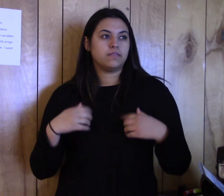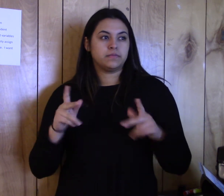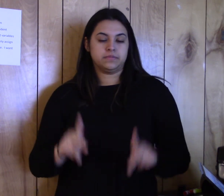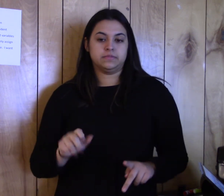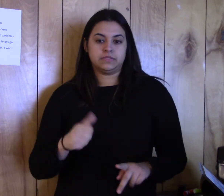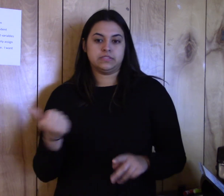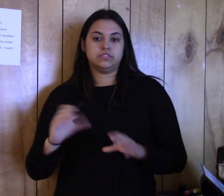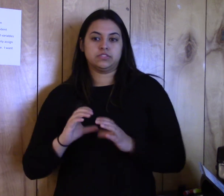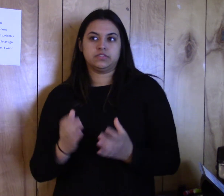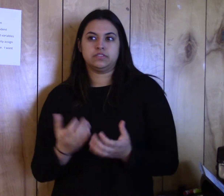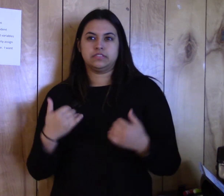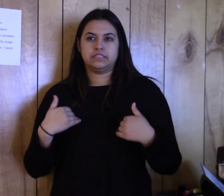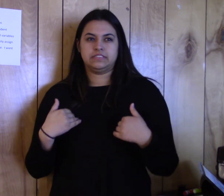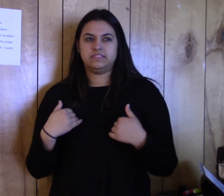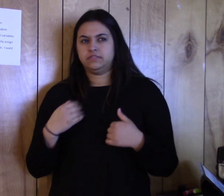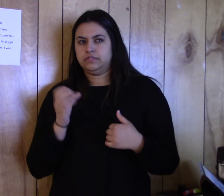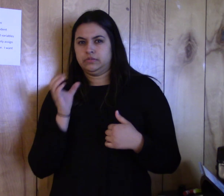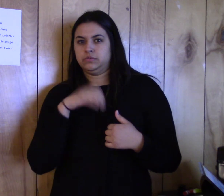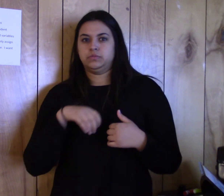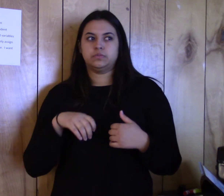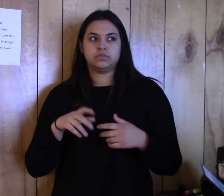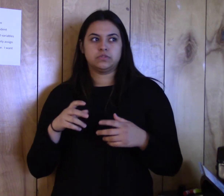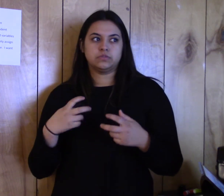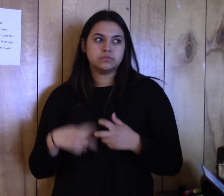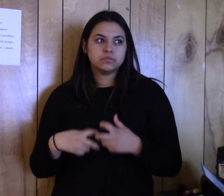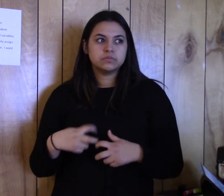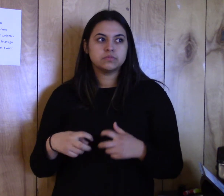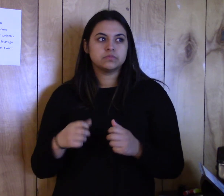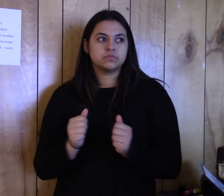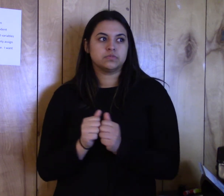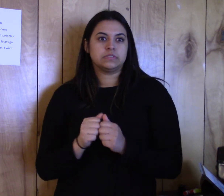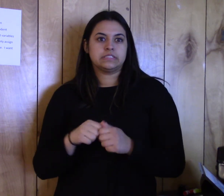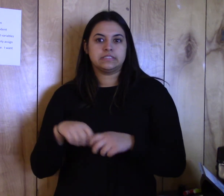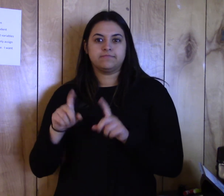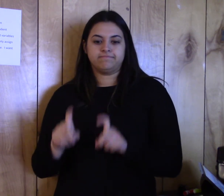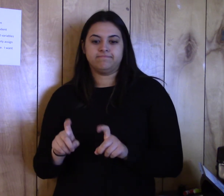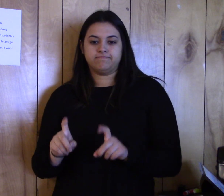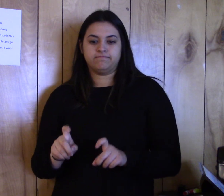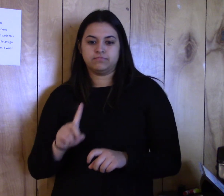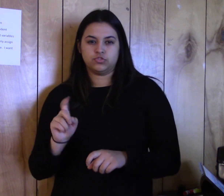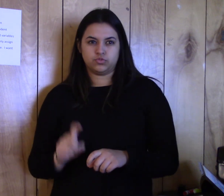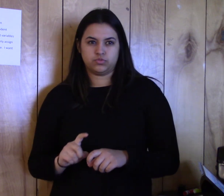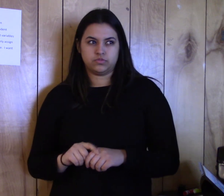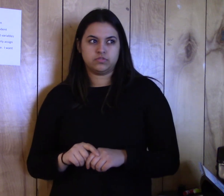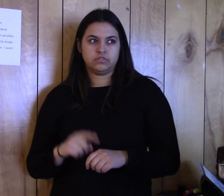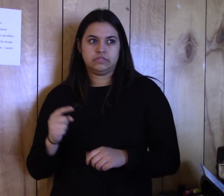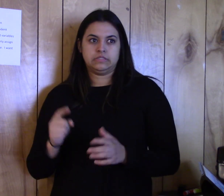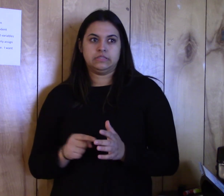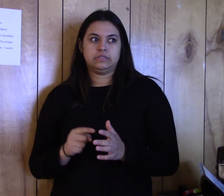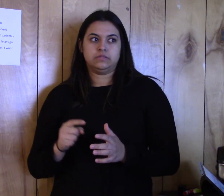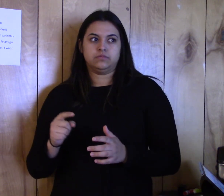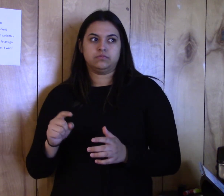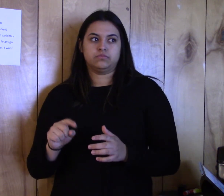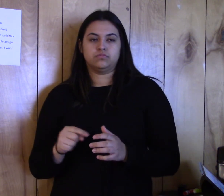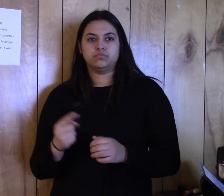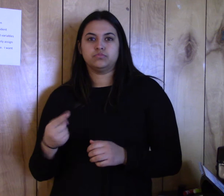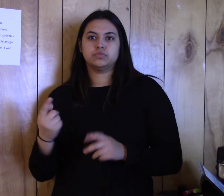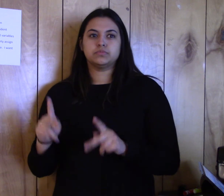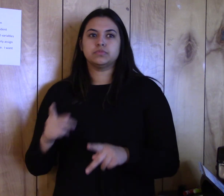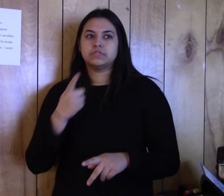weird problems with the test questions. Somebody said that their entire quiz was the same question over and over again.